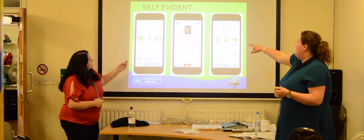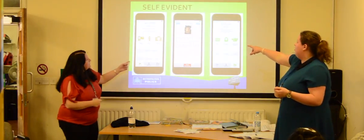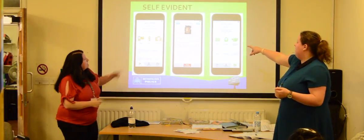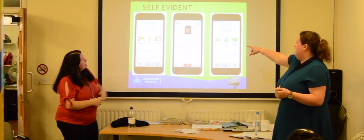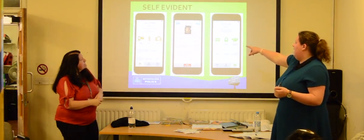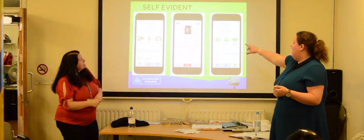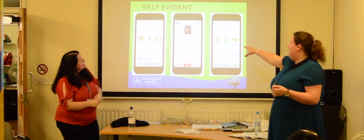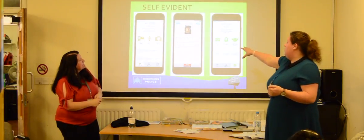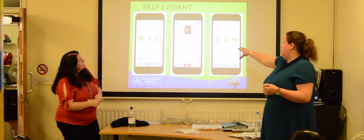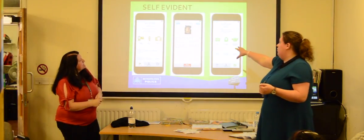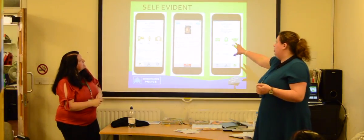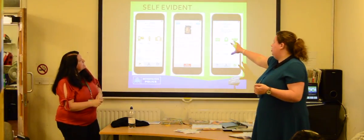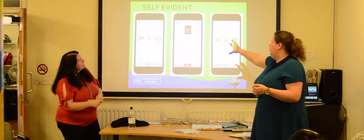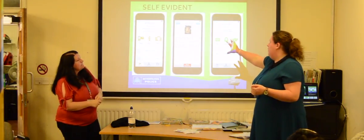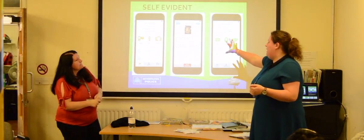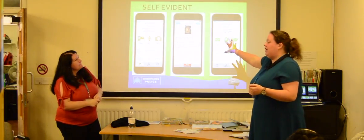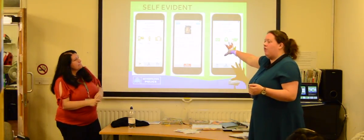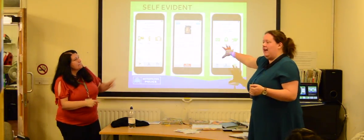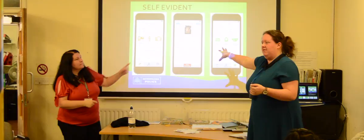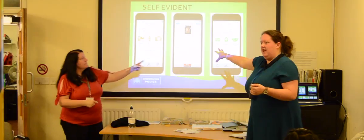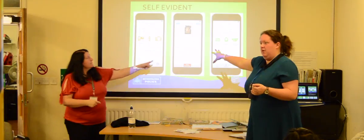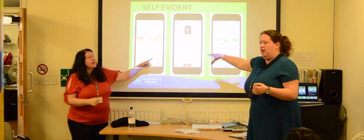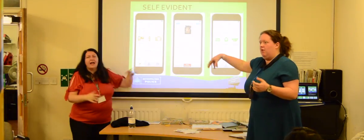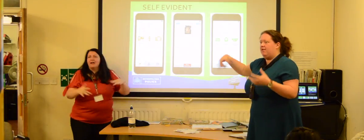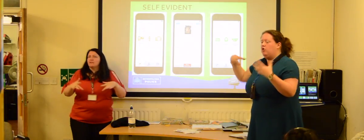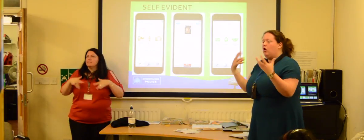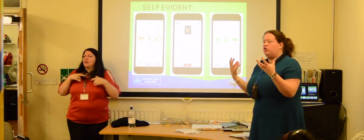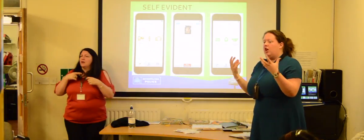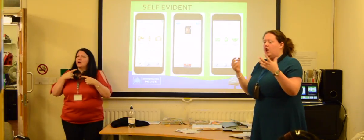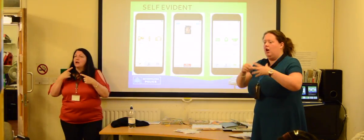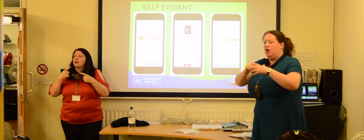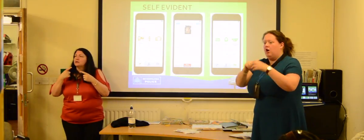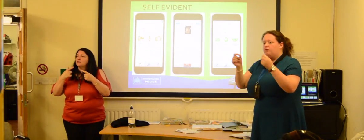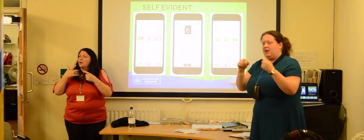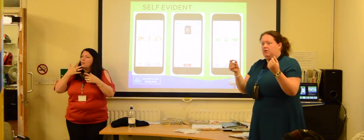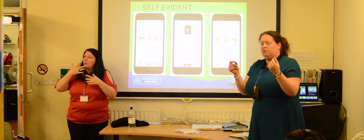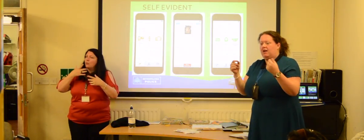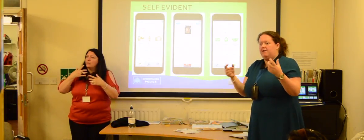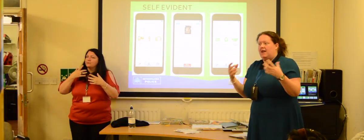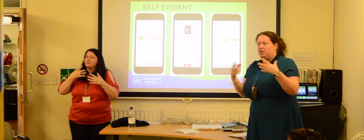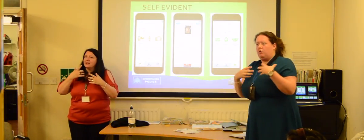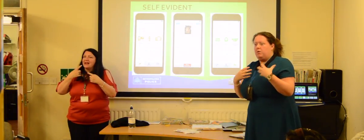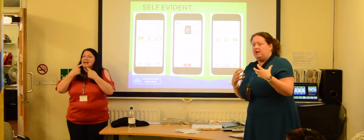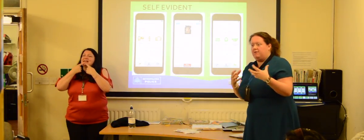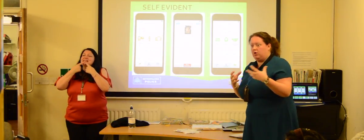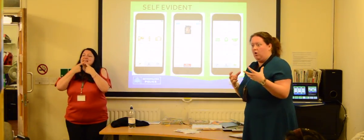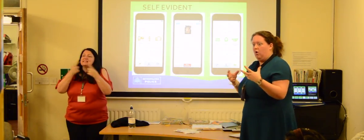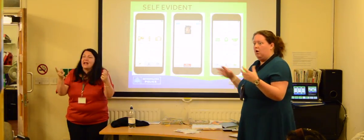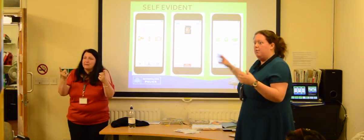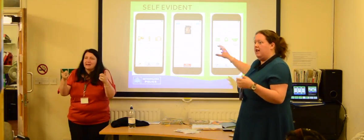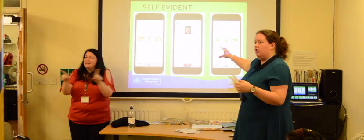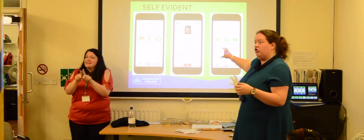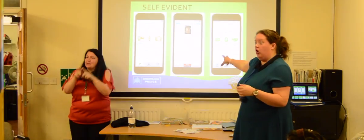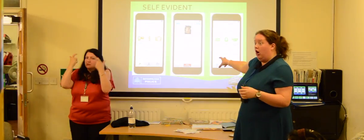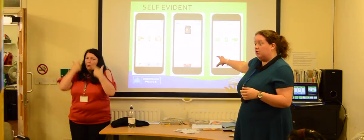The next screen allows you to make a crime statement. Now it's not a witness statement is what we need for court,